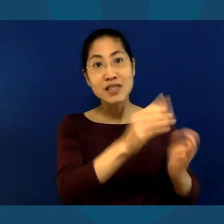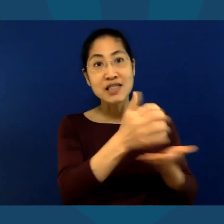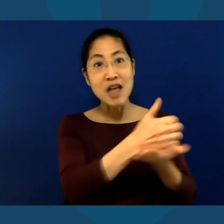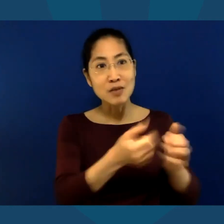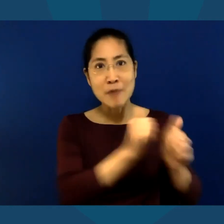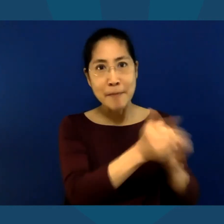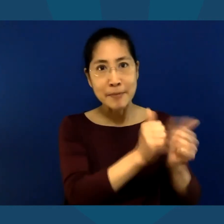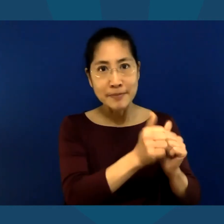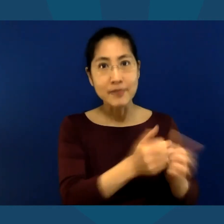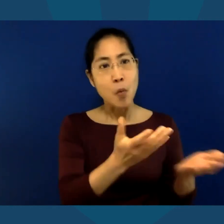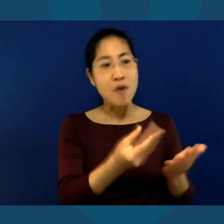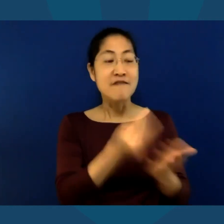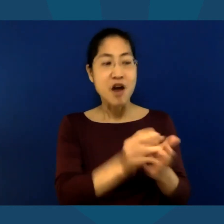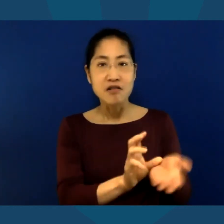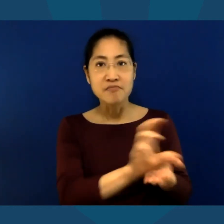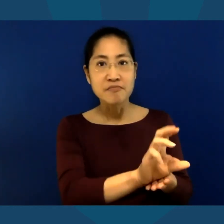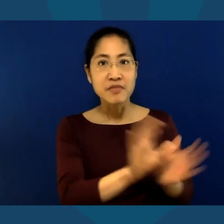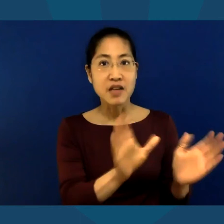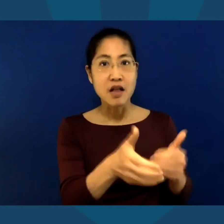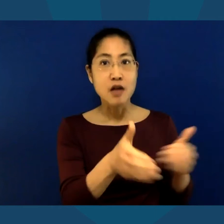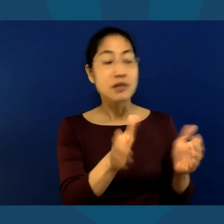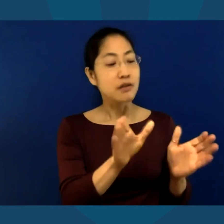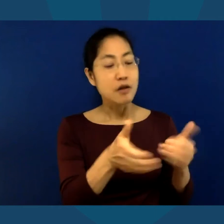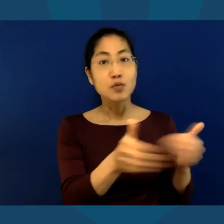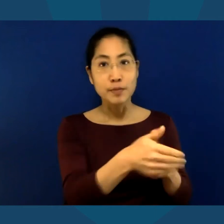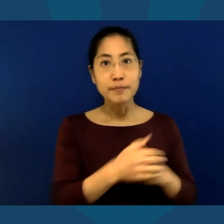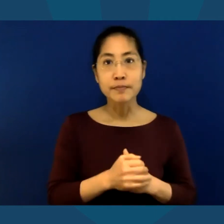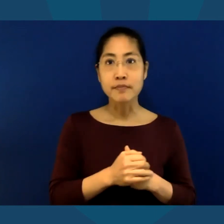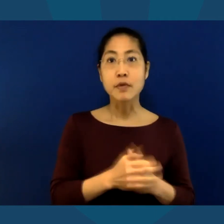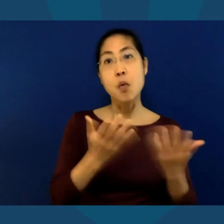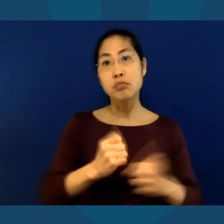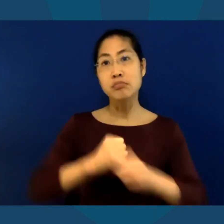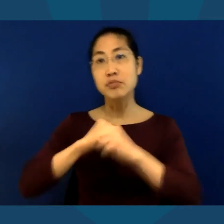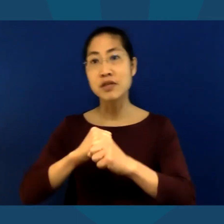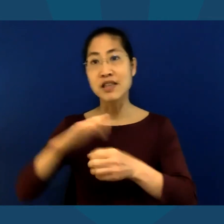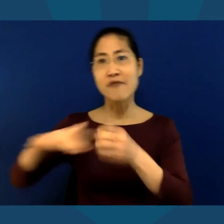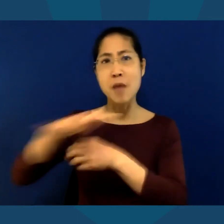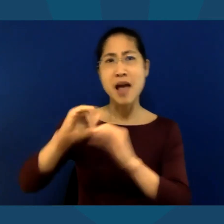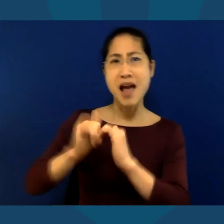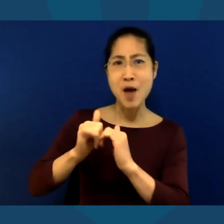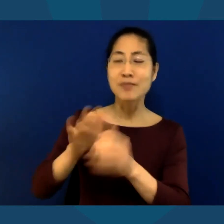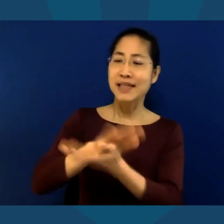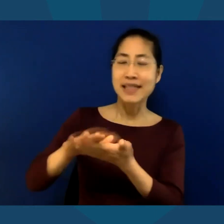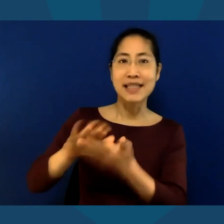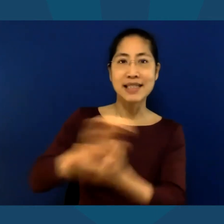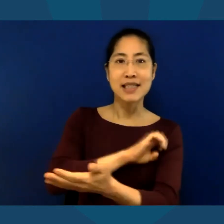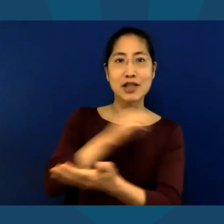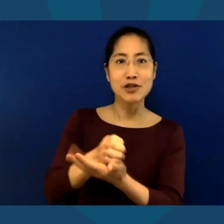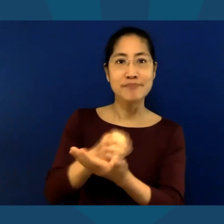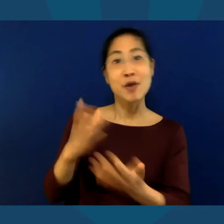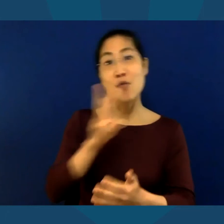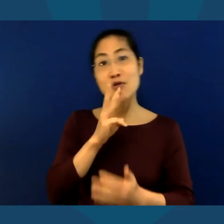competitive educator salaries and funding our classrooms, protecting our environment through